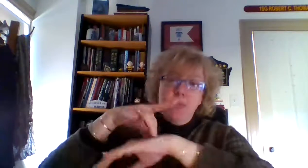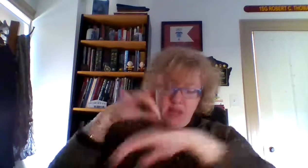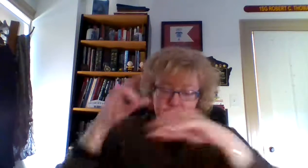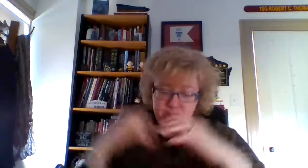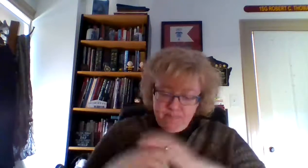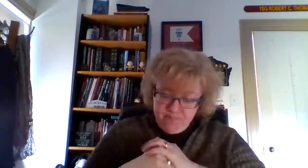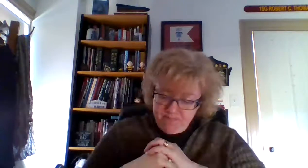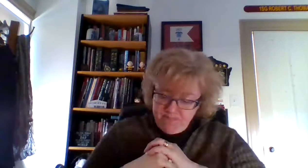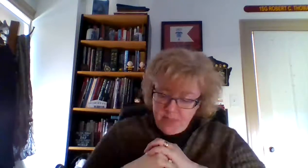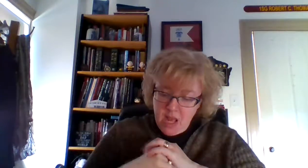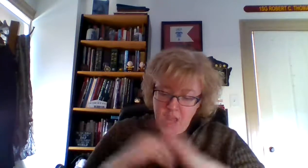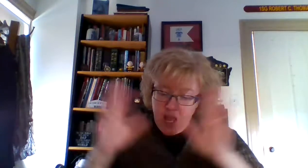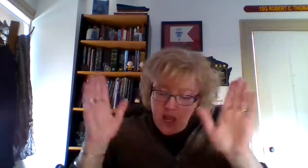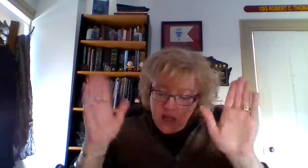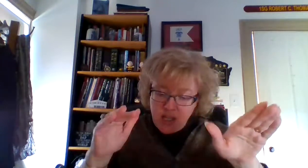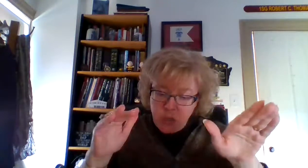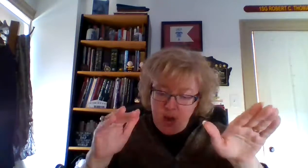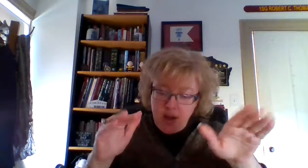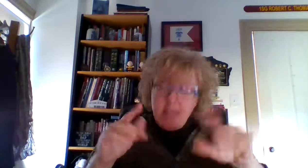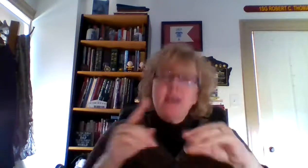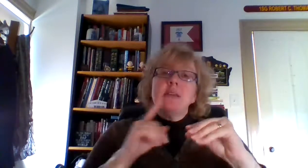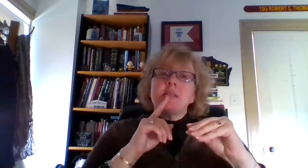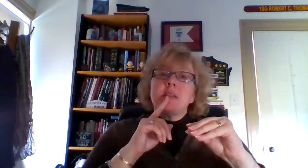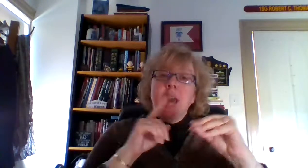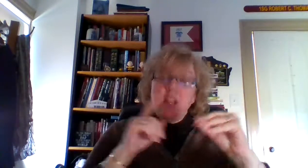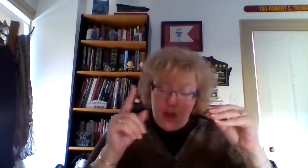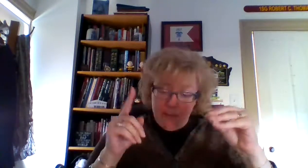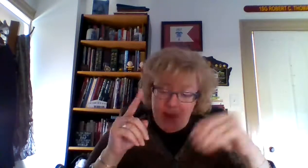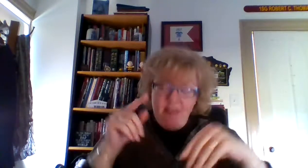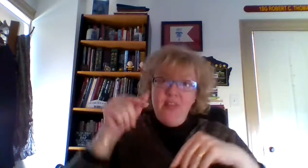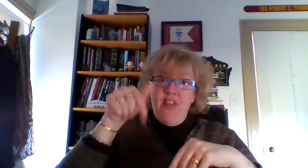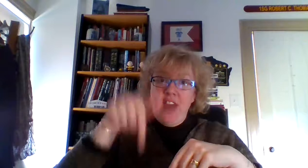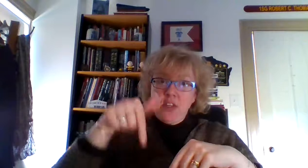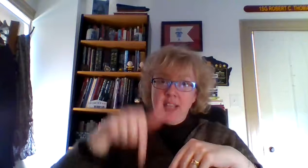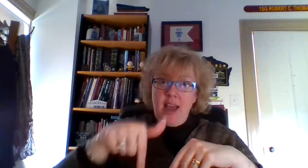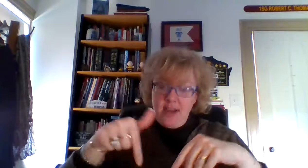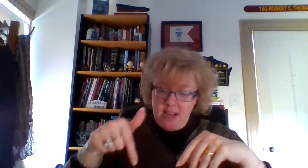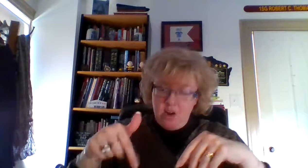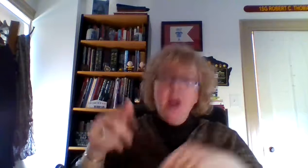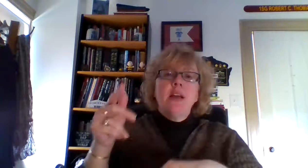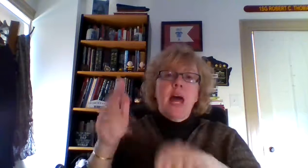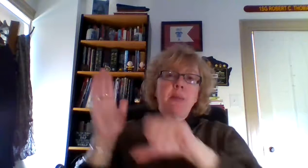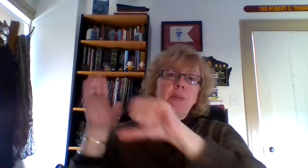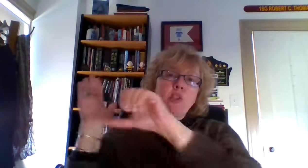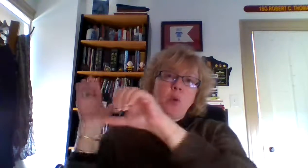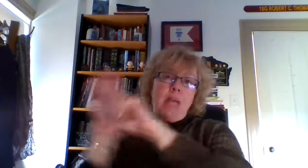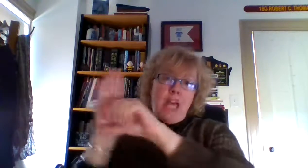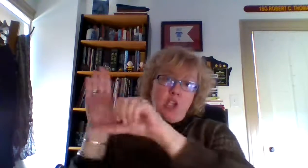melon. Next one is ketchup. And their sign in here, a lot of people do ketchup,